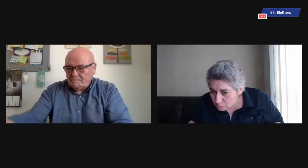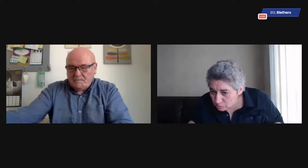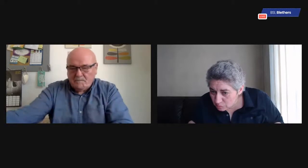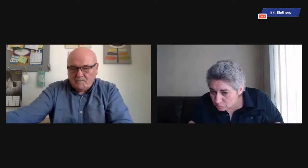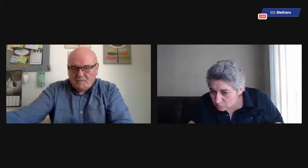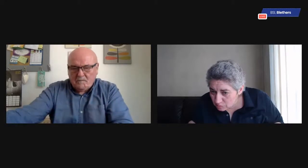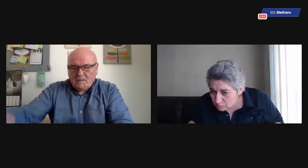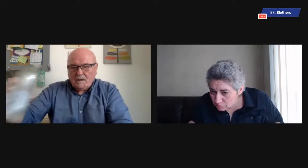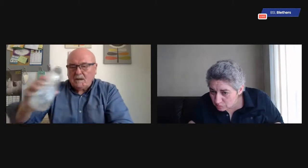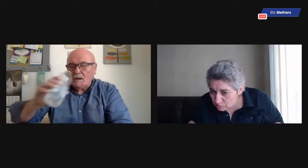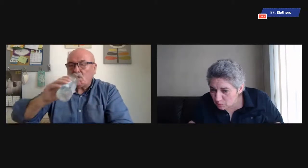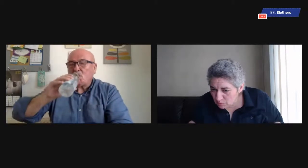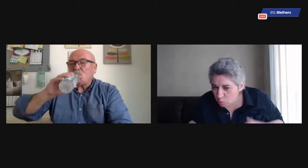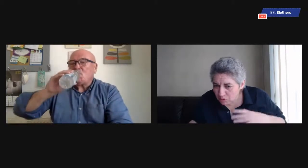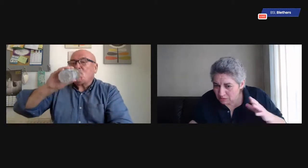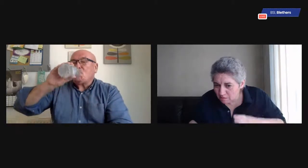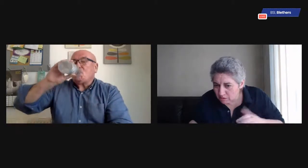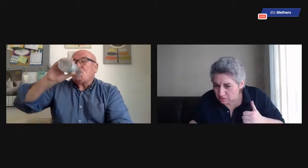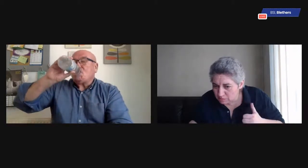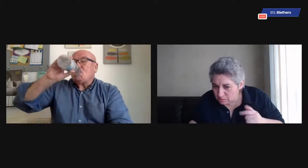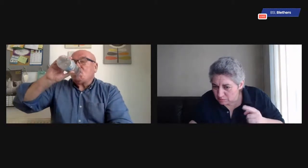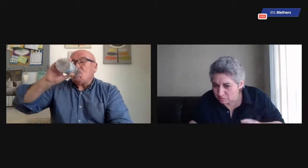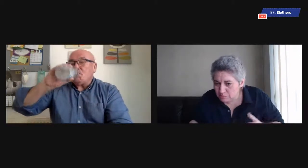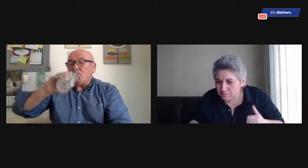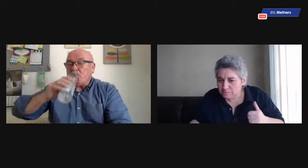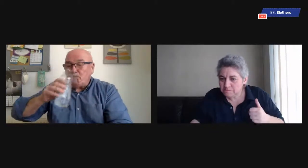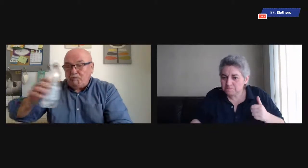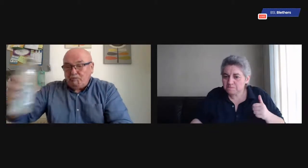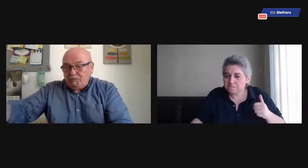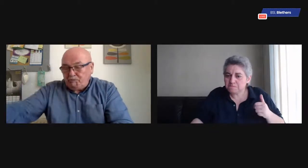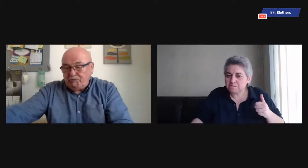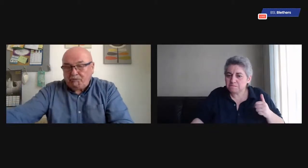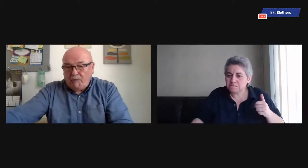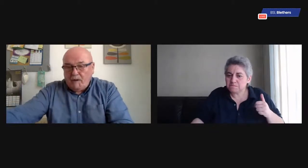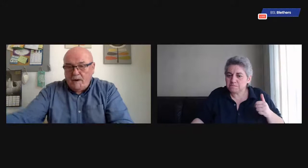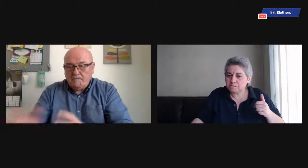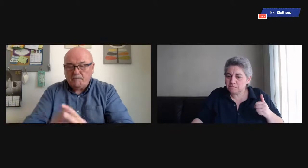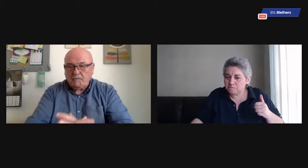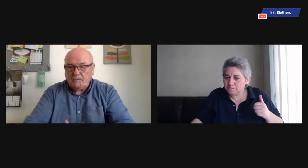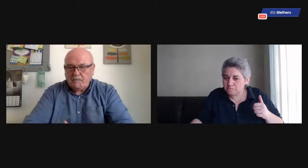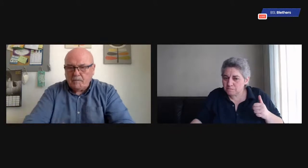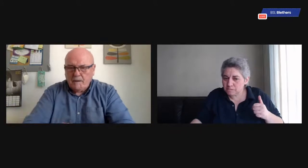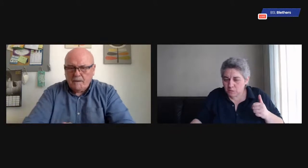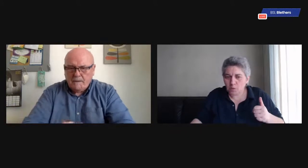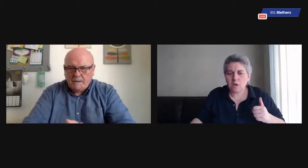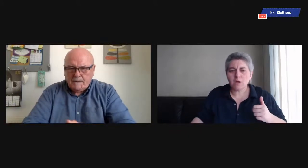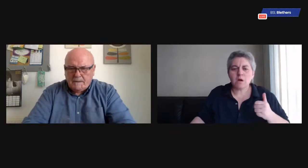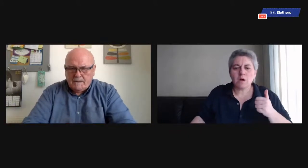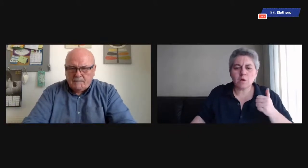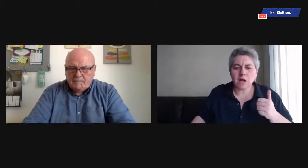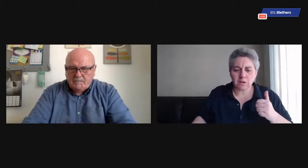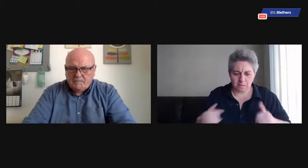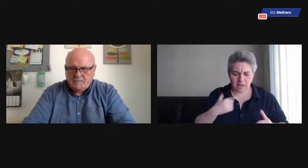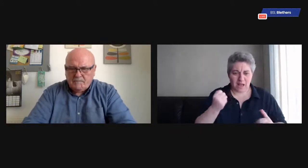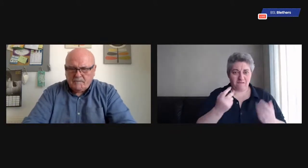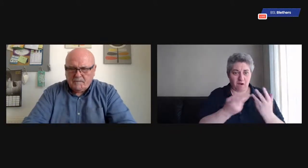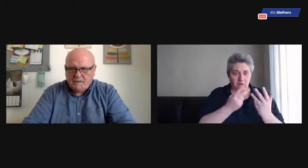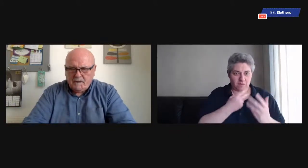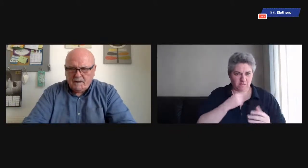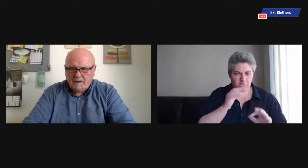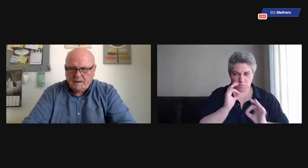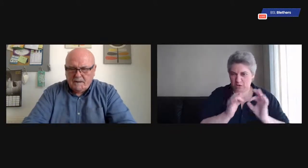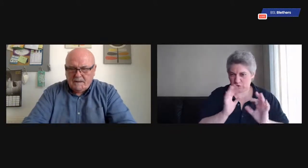fine because we're only there to make sure all the information is explained accurately. Okay.